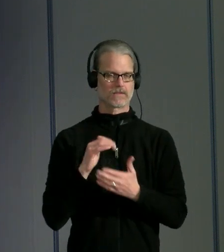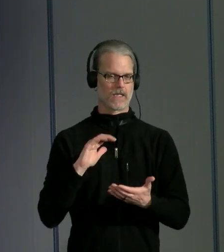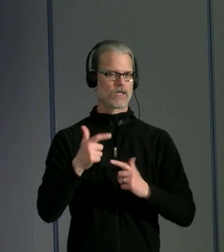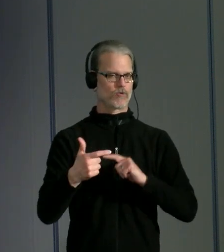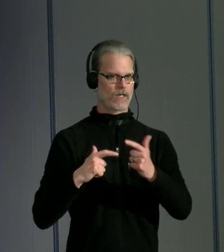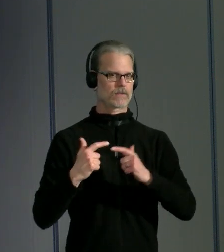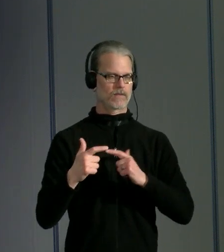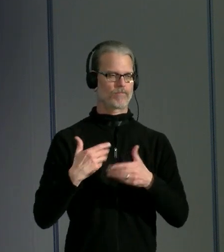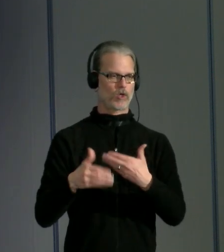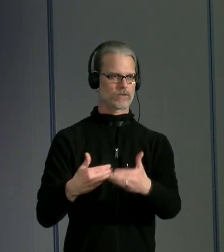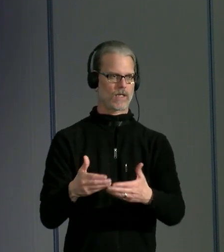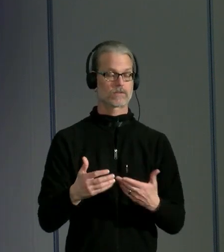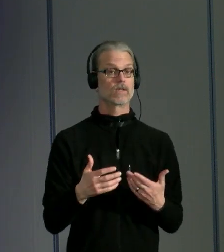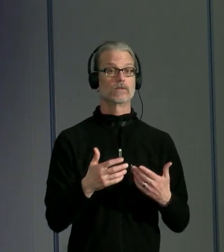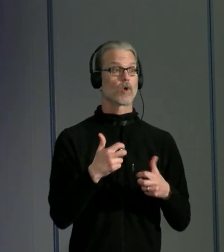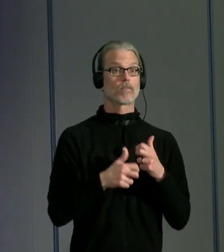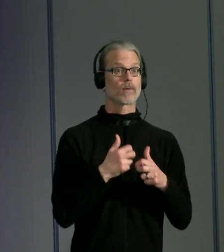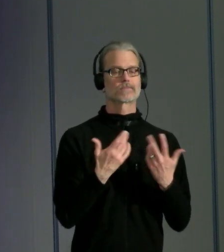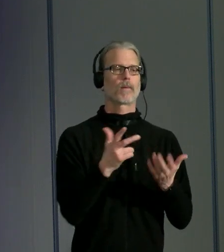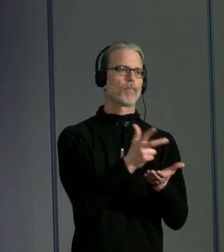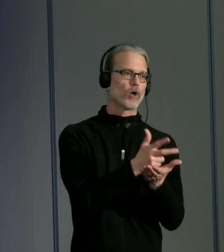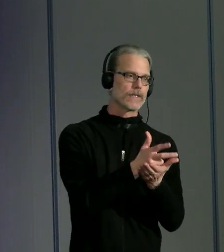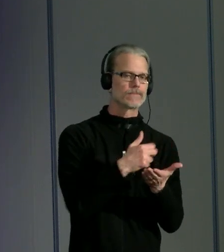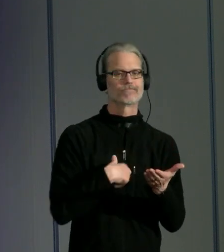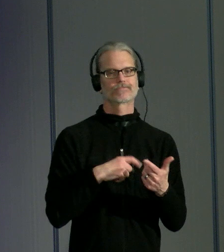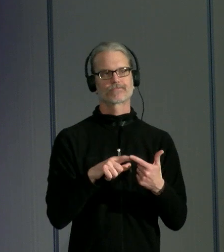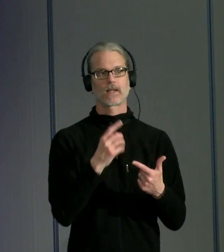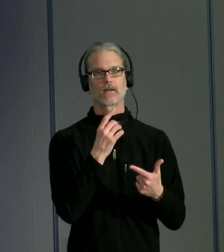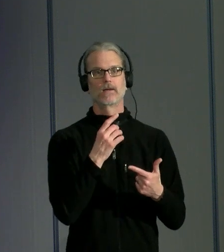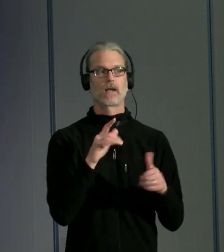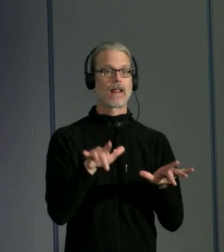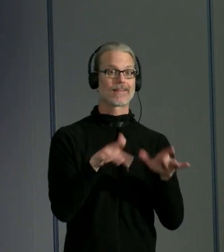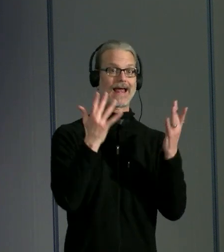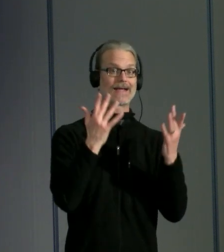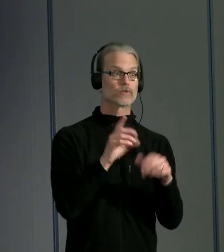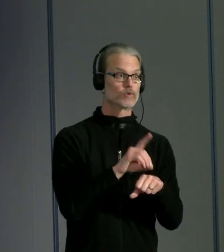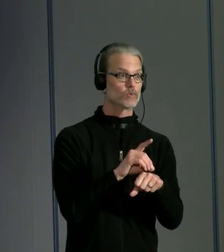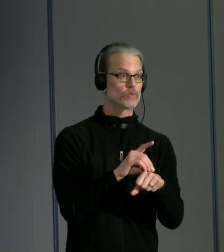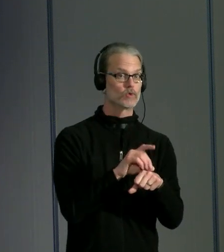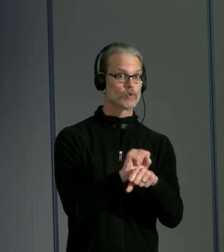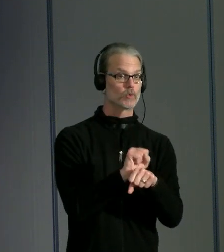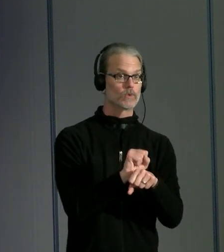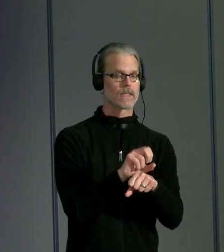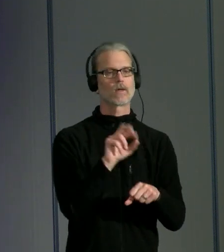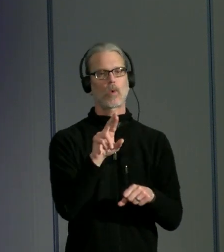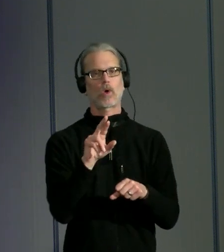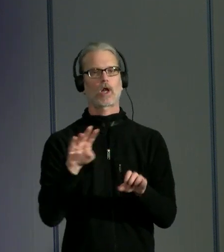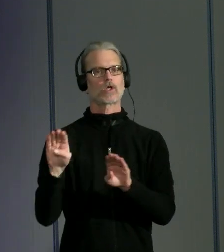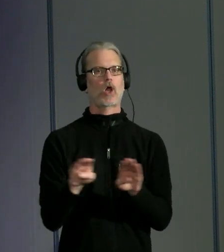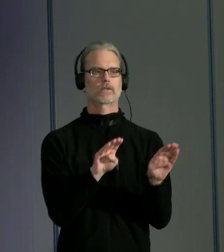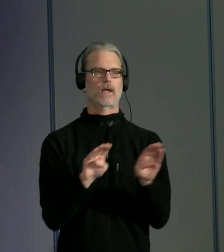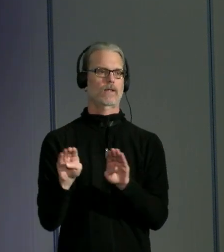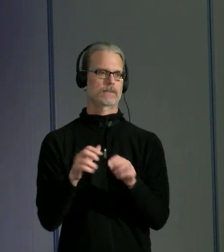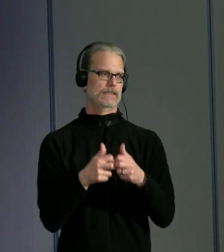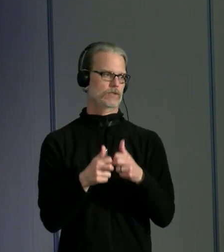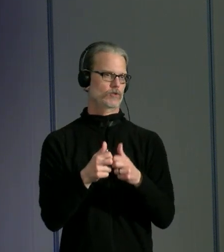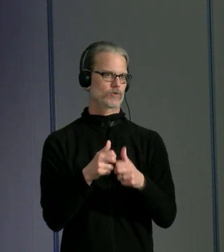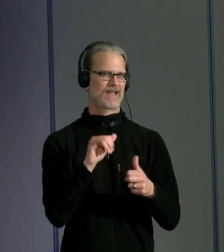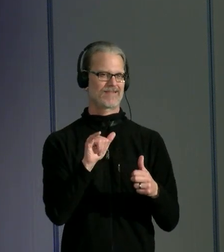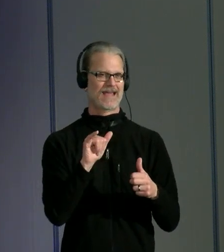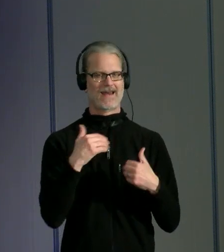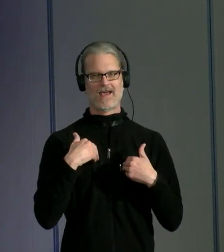So common issues with that is the parking, light duty, or conduct issues. And that will come up with some